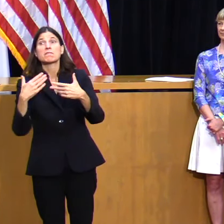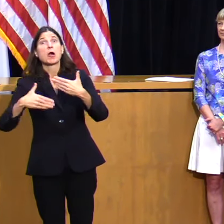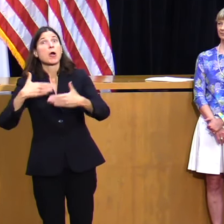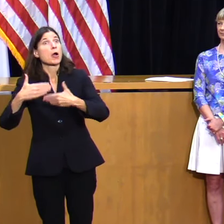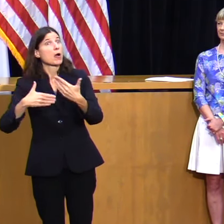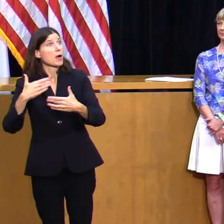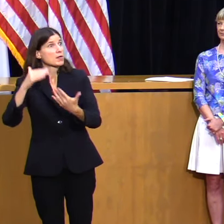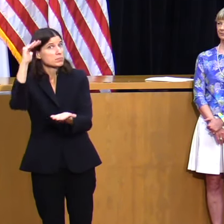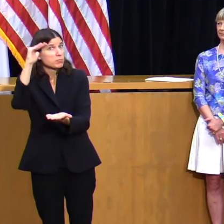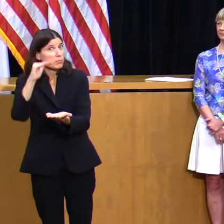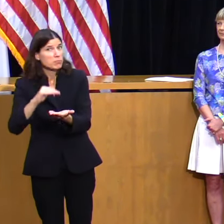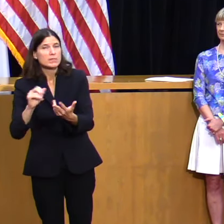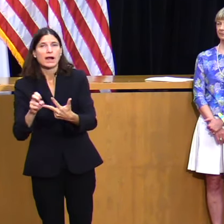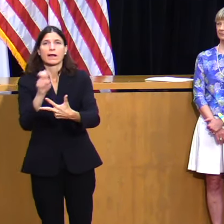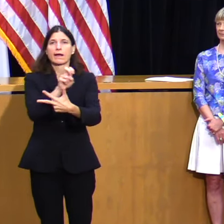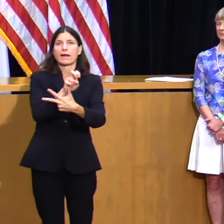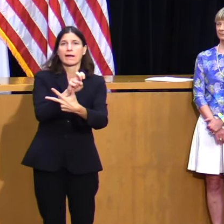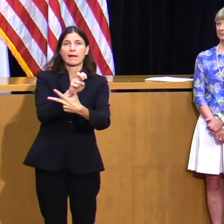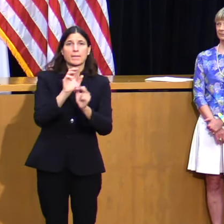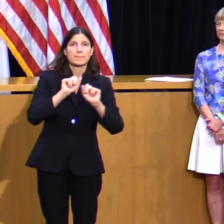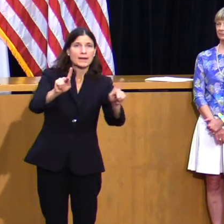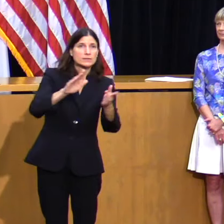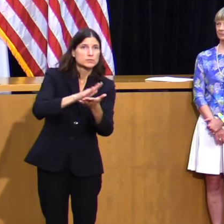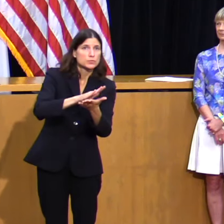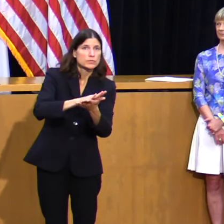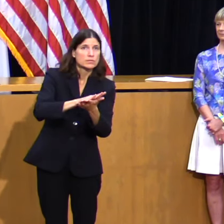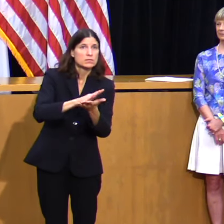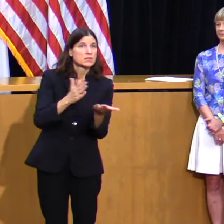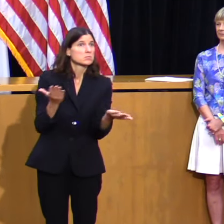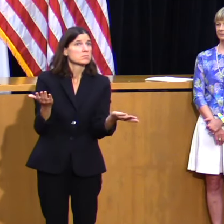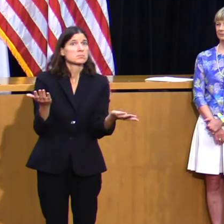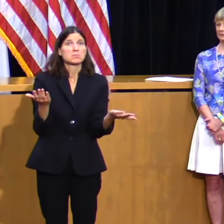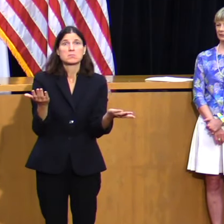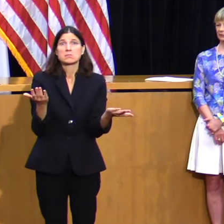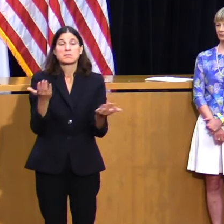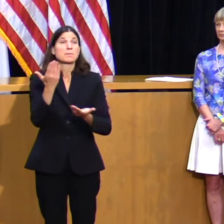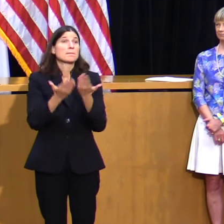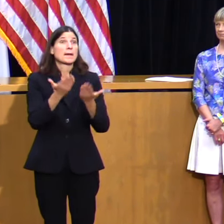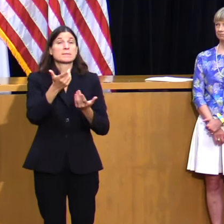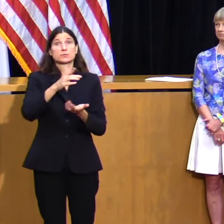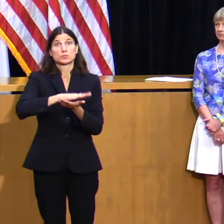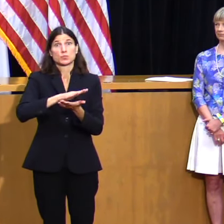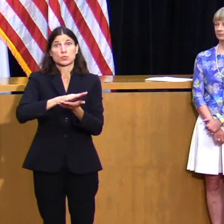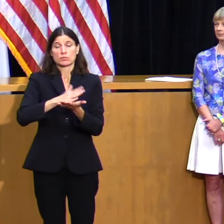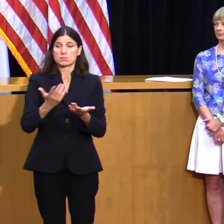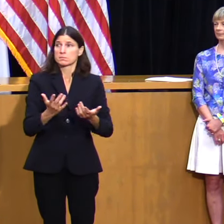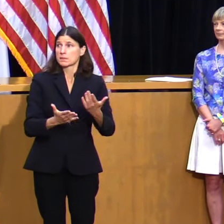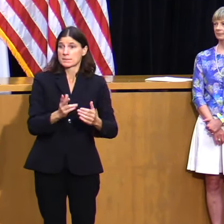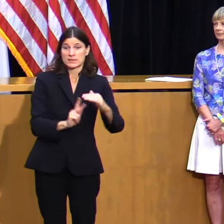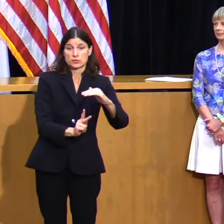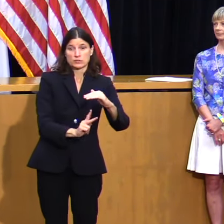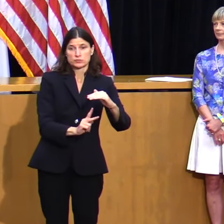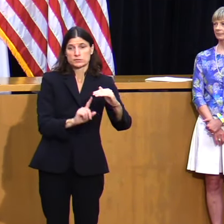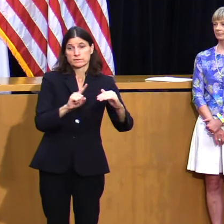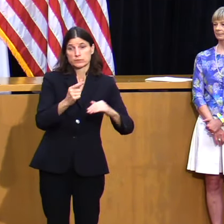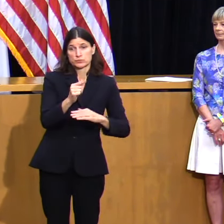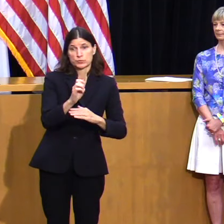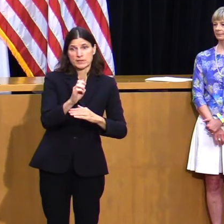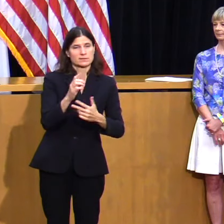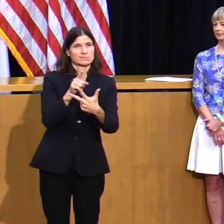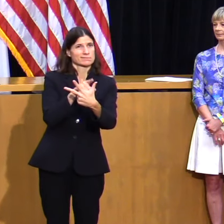be served in a different model than the one that was being used generally across the rest of the school district.